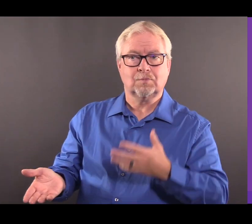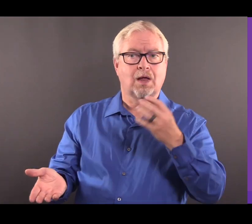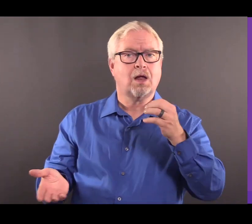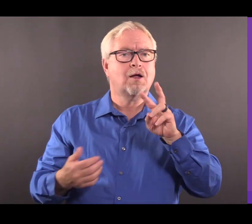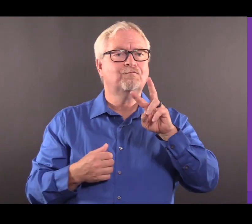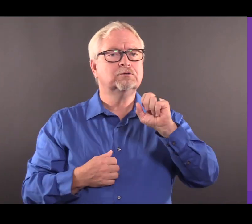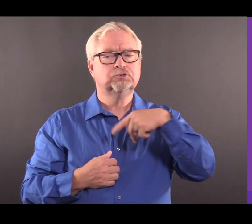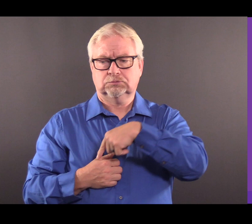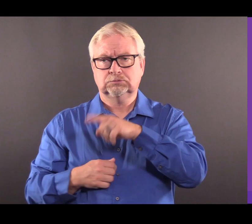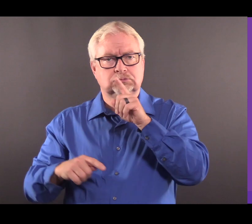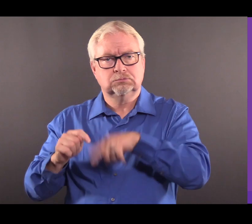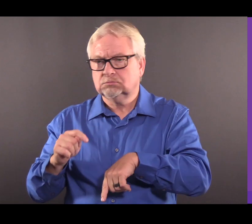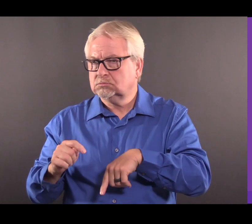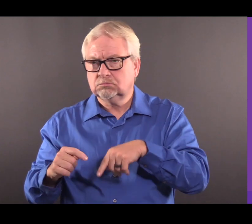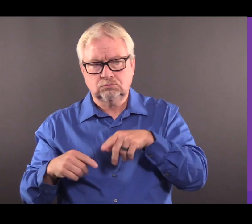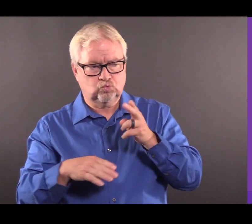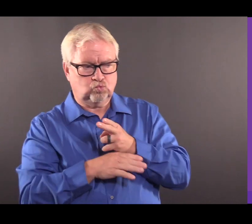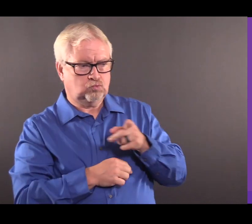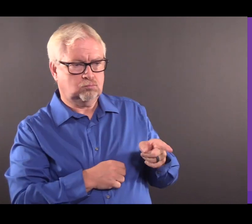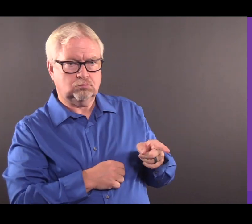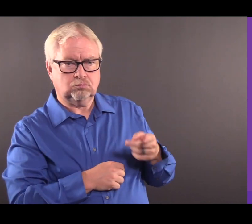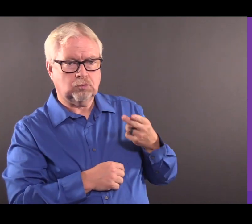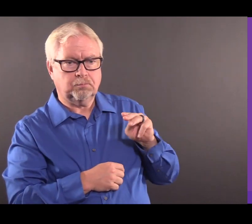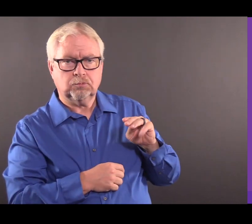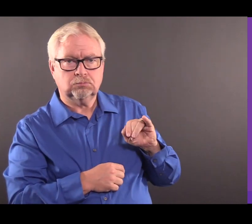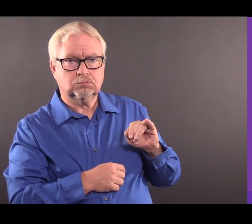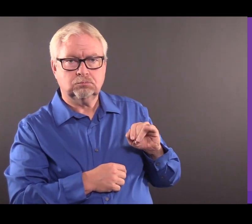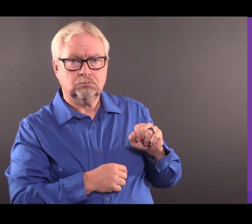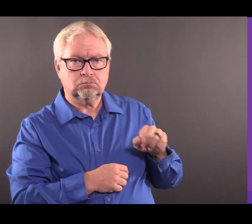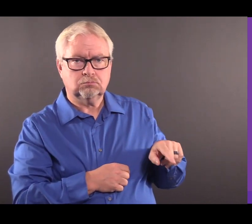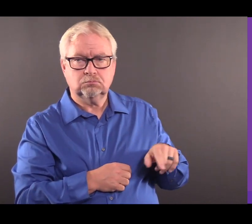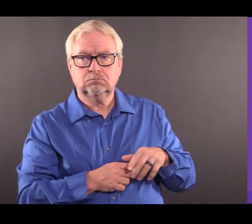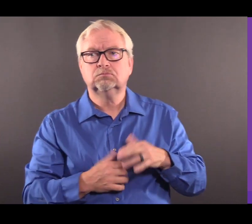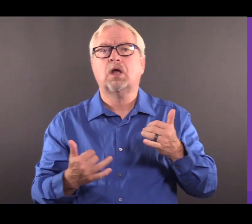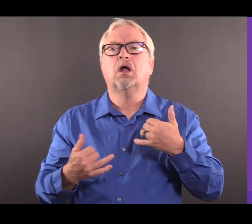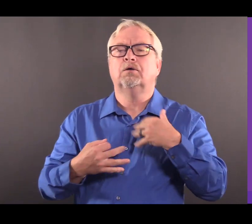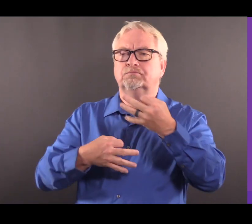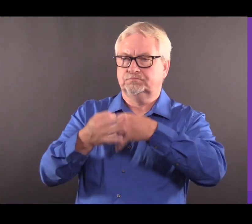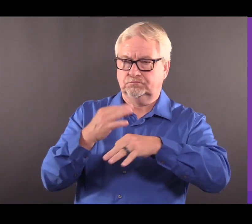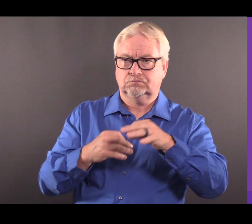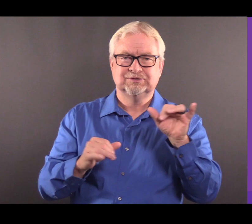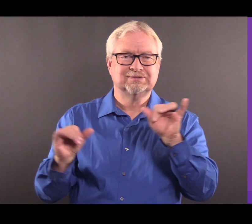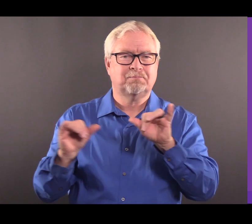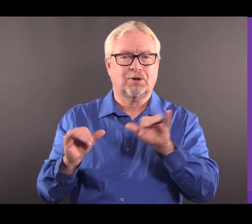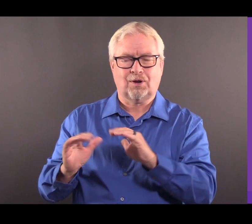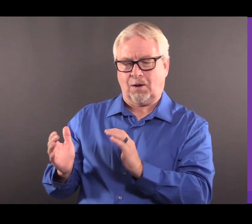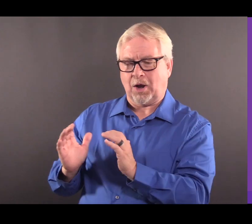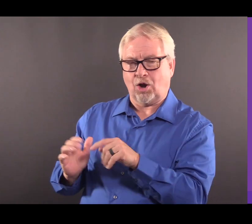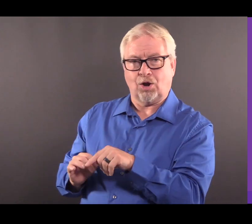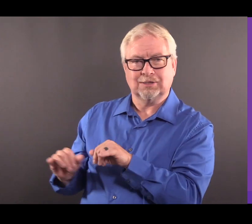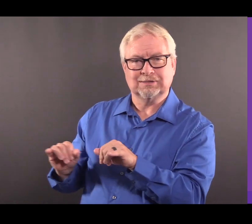why VSPs are not permitted to use it. Let's now turn to the